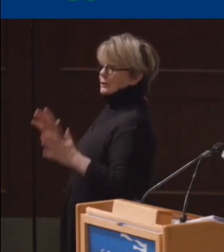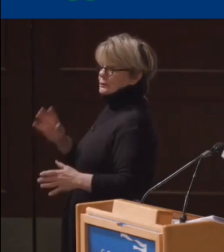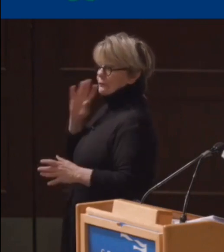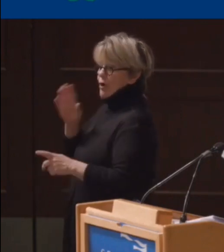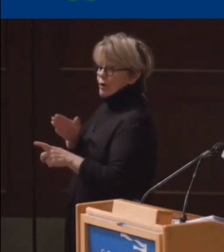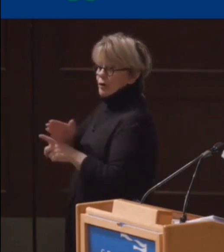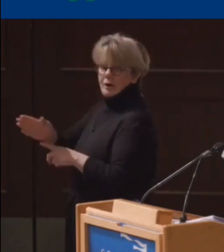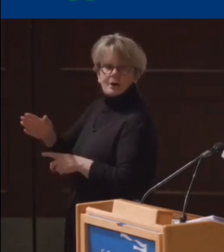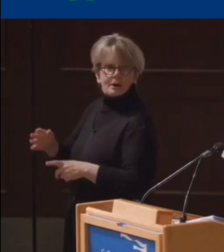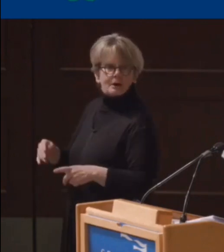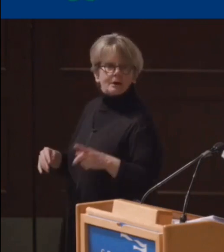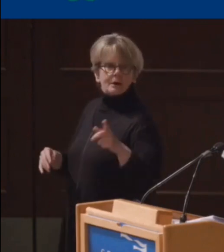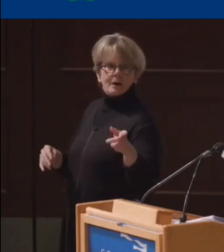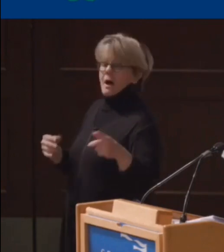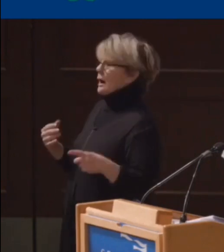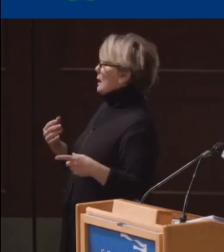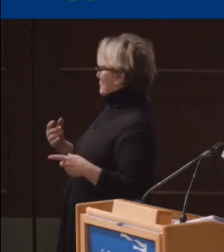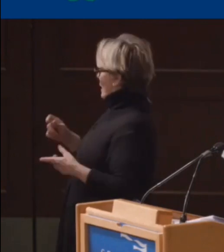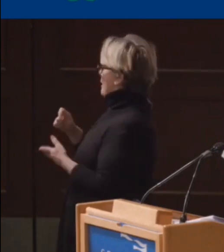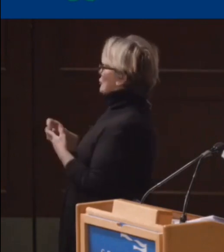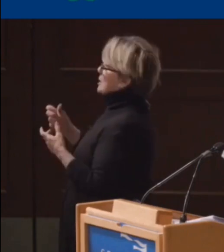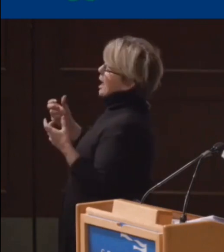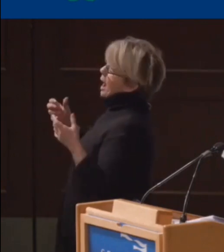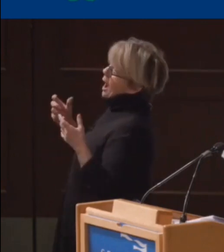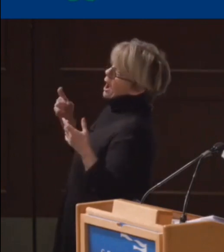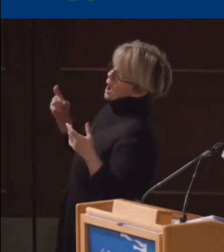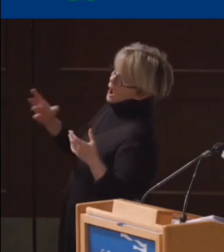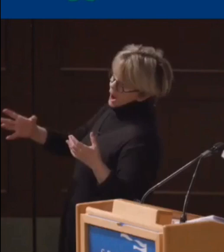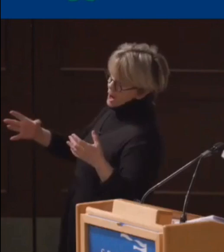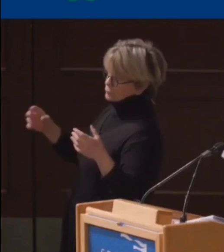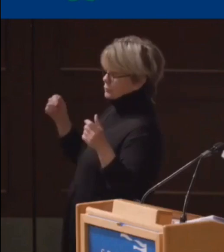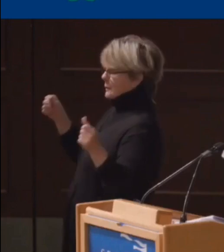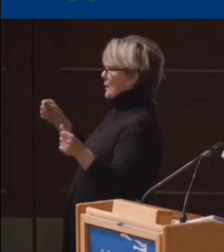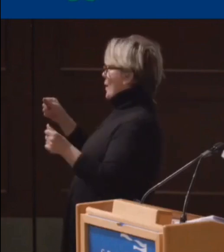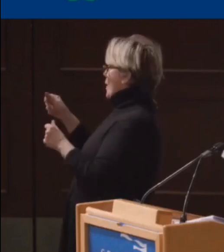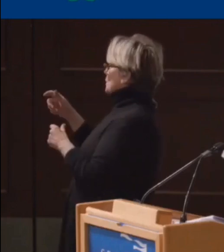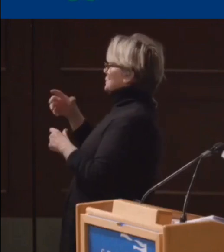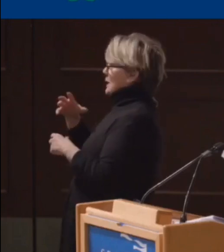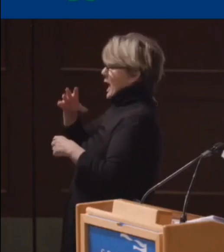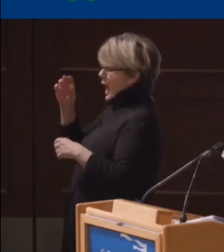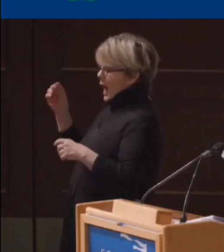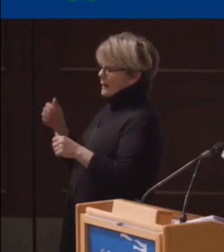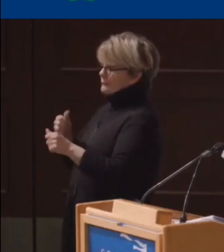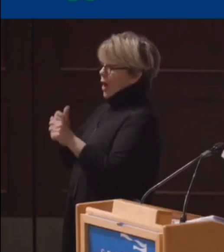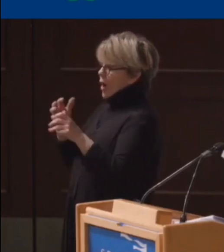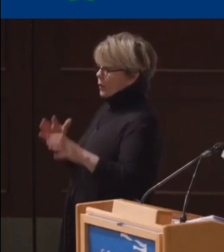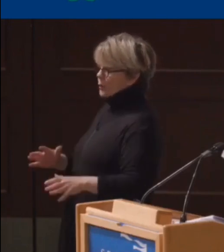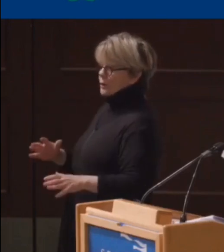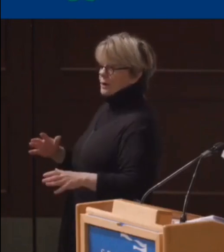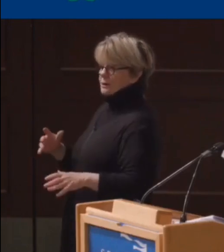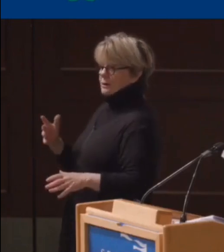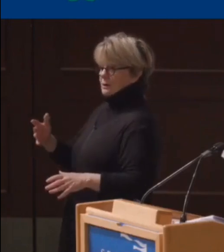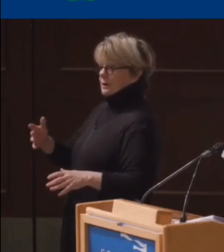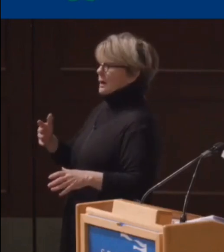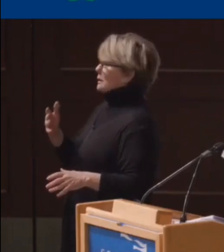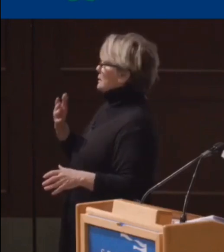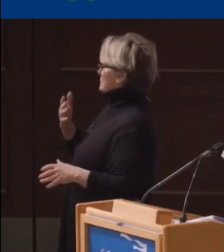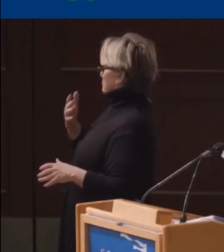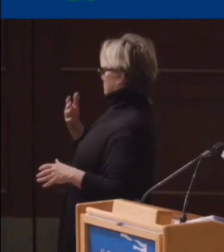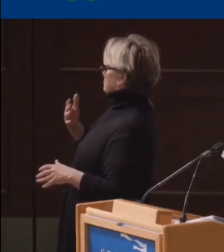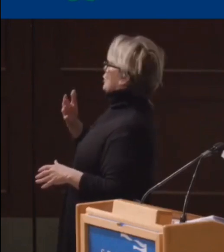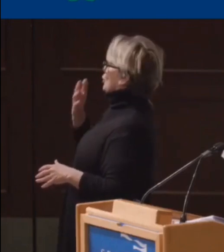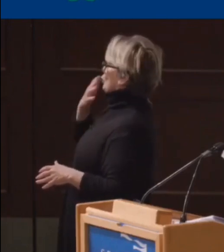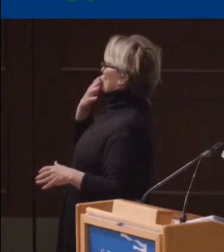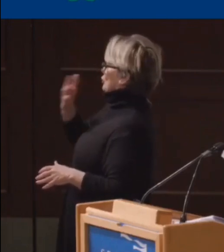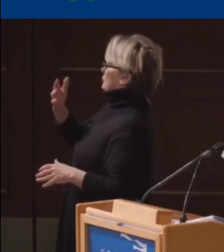Today, not only have I written hundreds of posts and gained hundreds of followers, I have gained valuable sportscasting